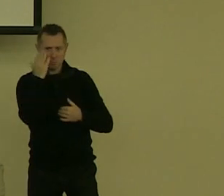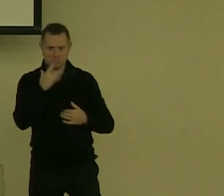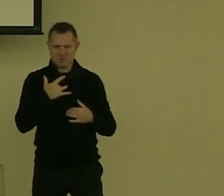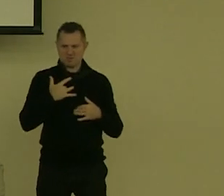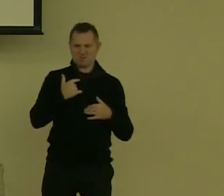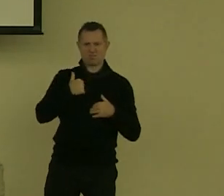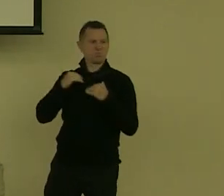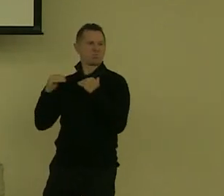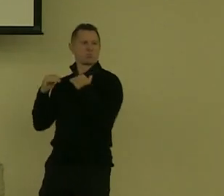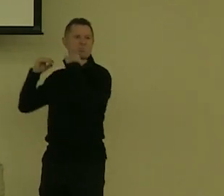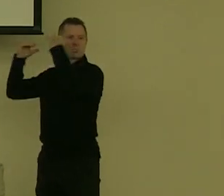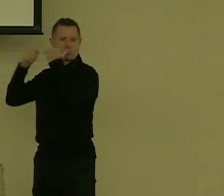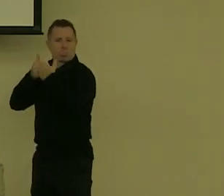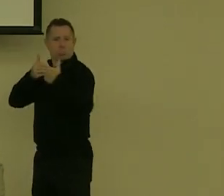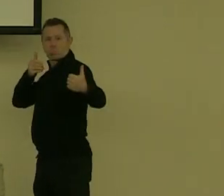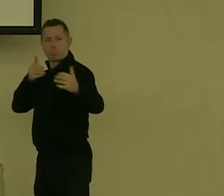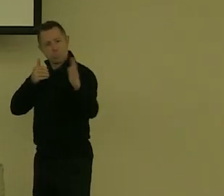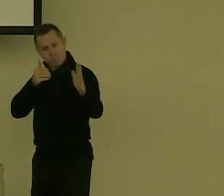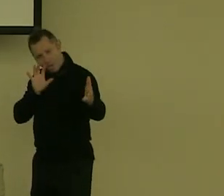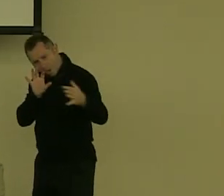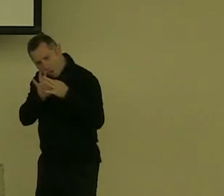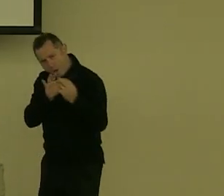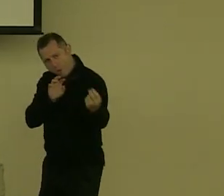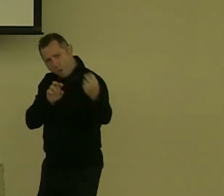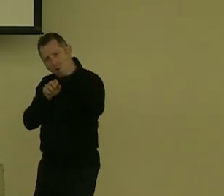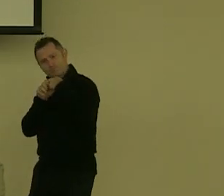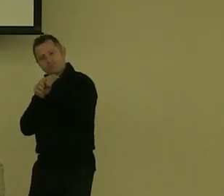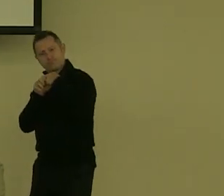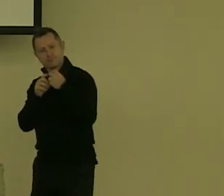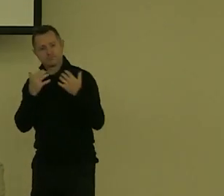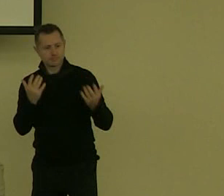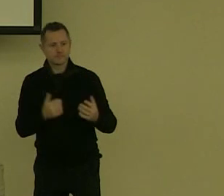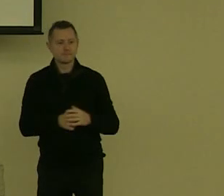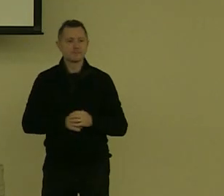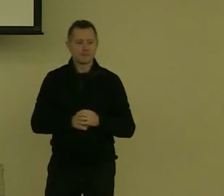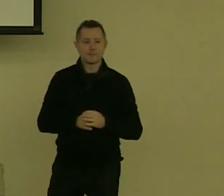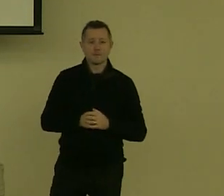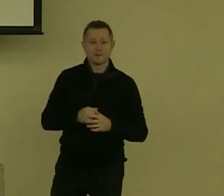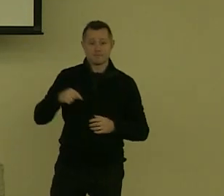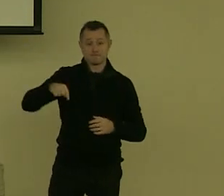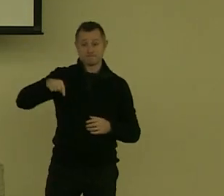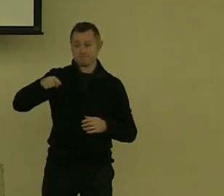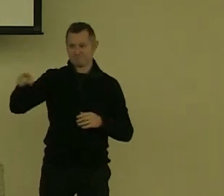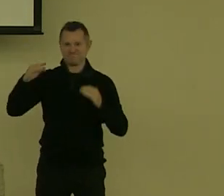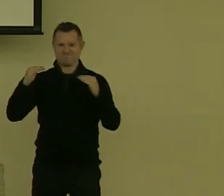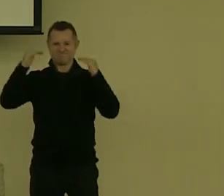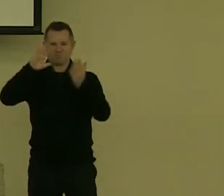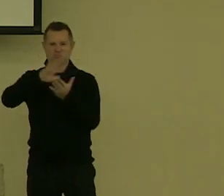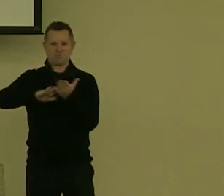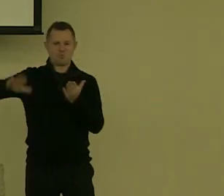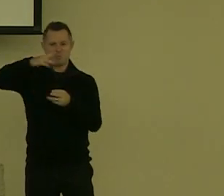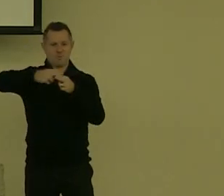teaching. We have a master's program called Narrative Medicine, which is about teaching